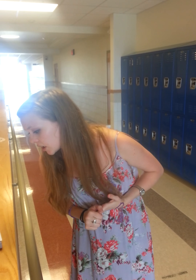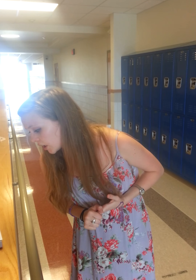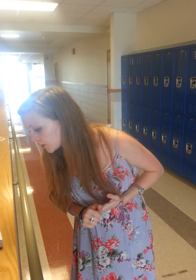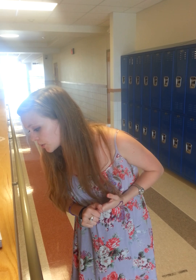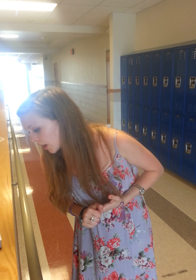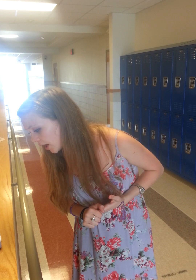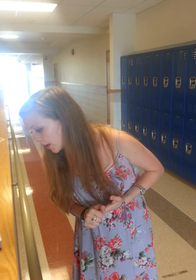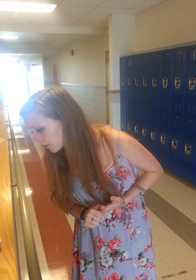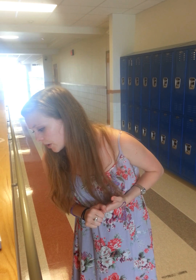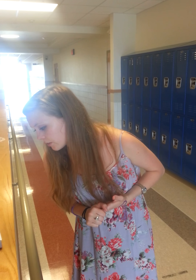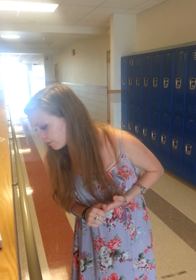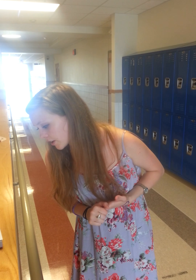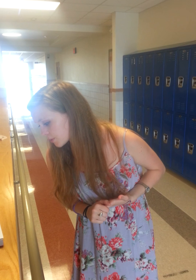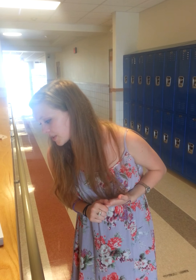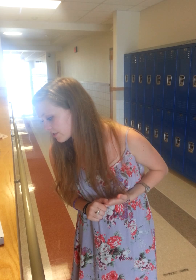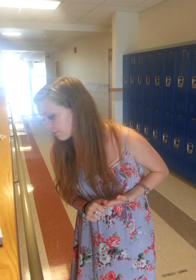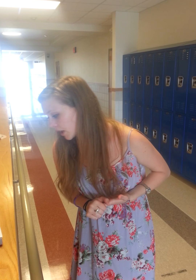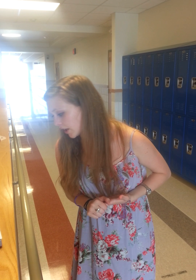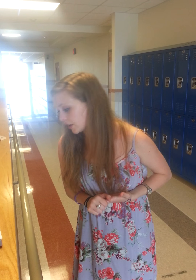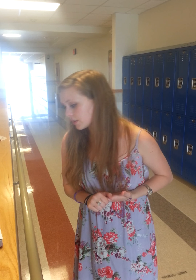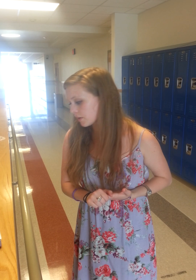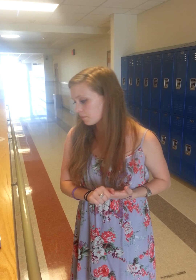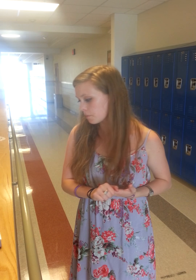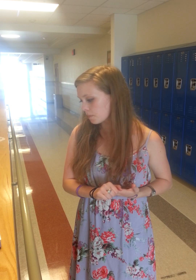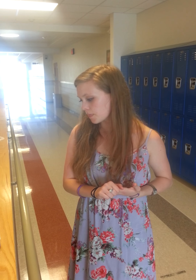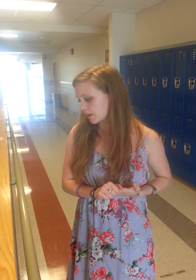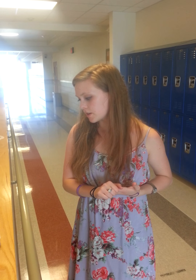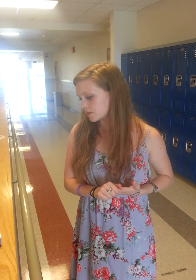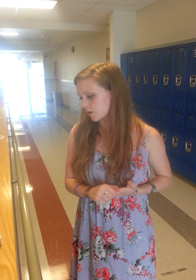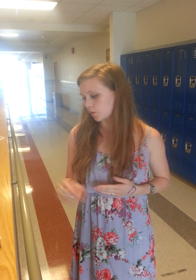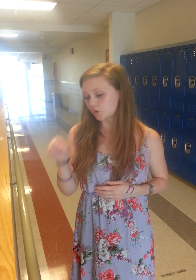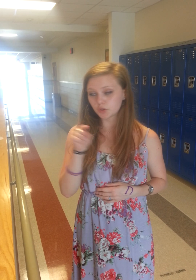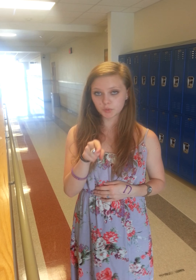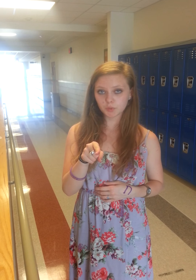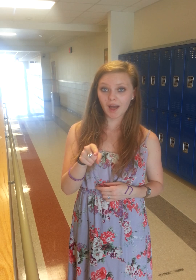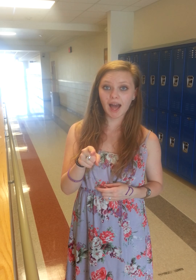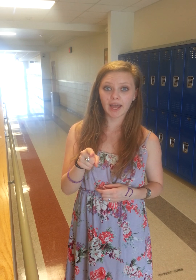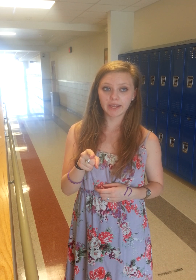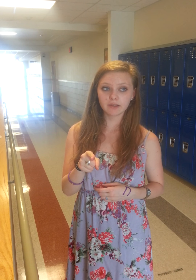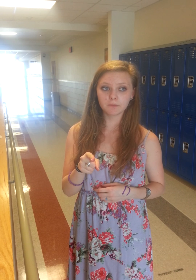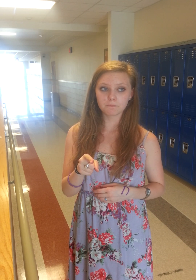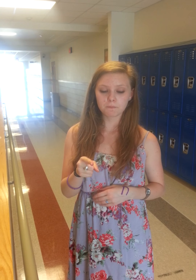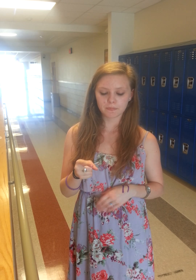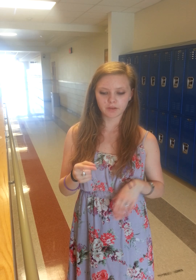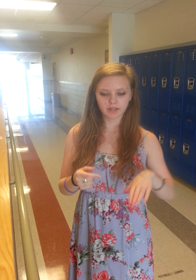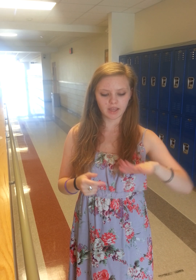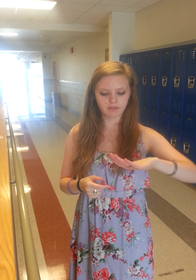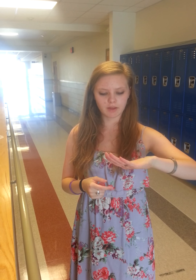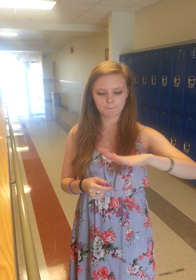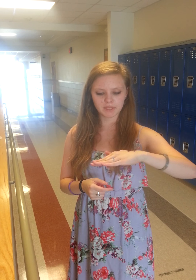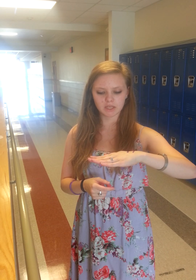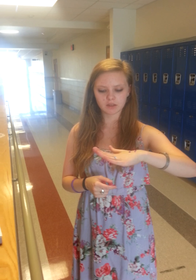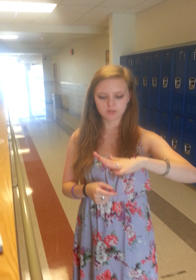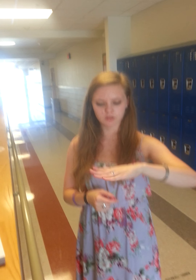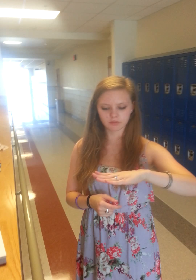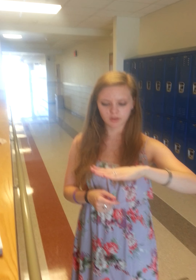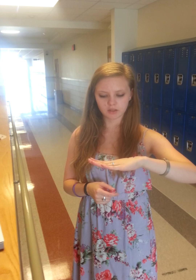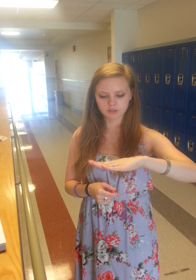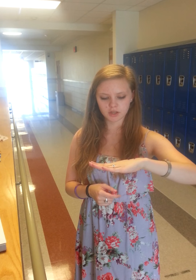And you would hide away and find your peace of mind. So you hide. You're going to have a B sort of hand shape,